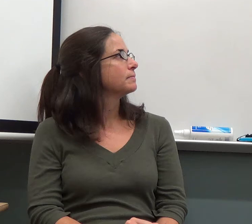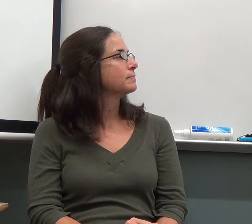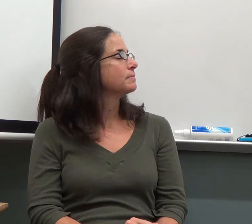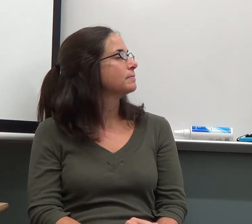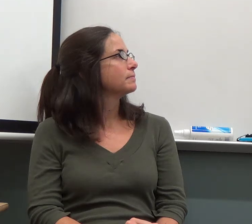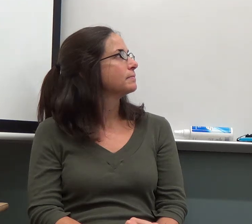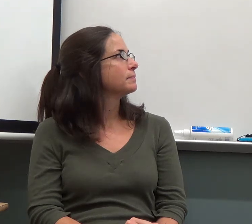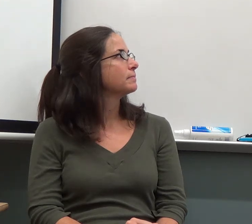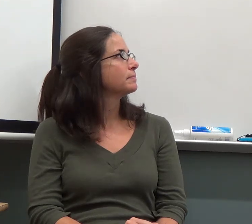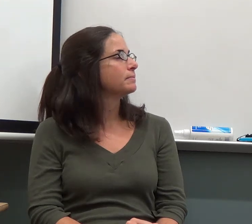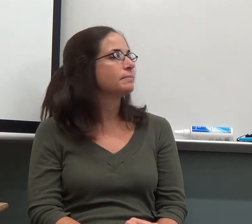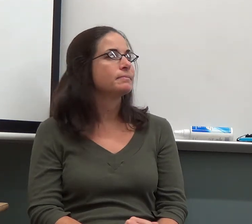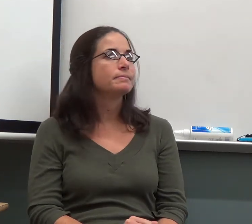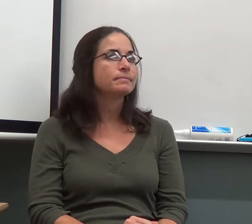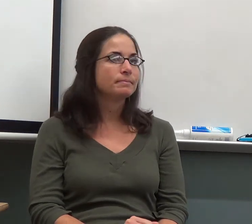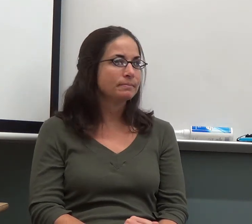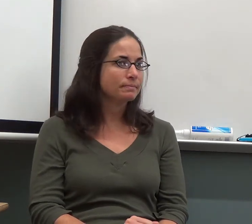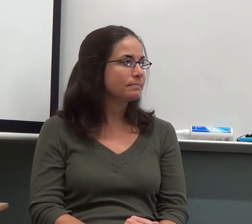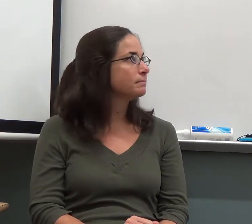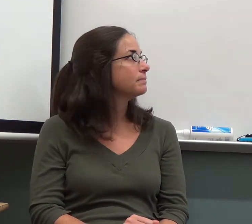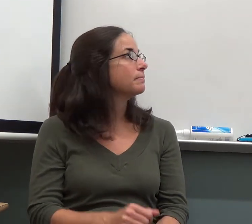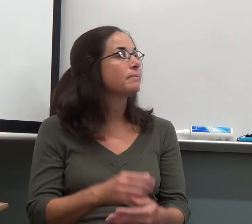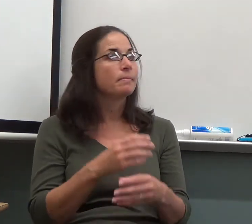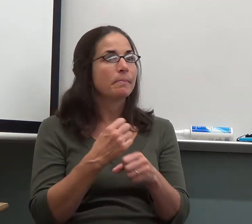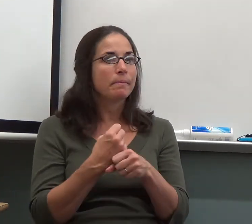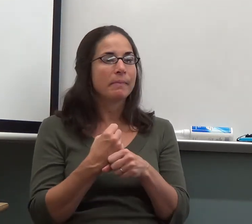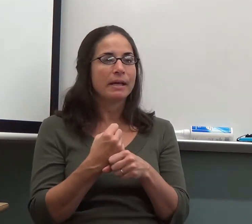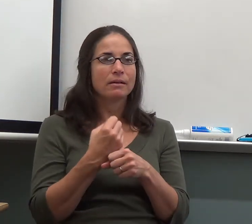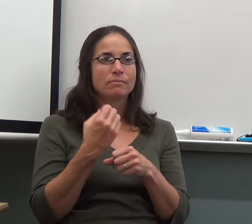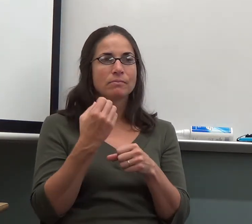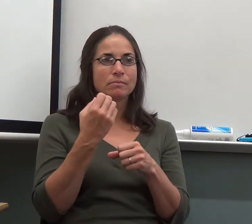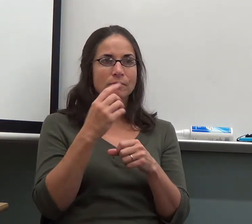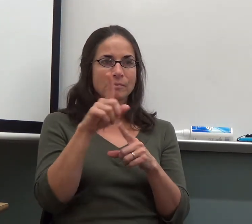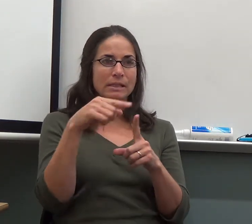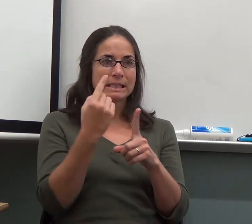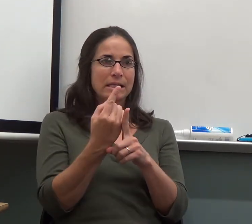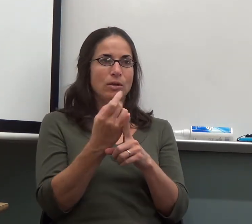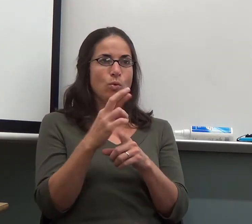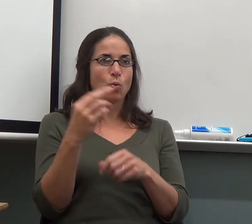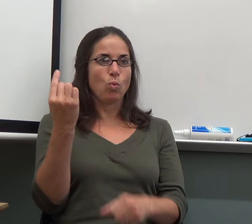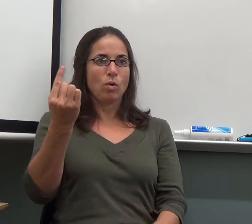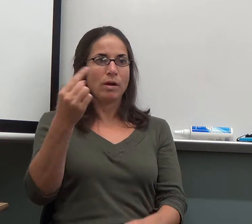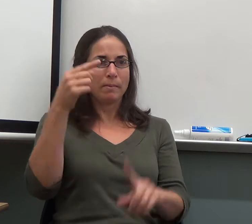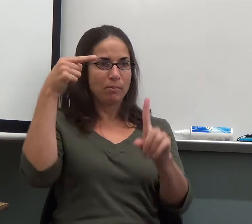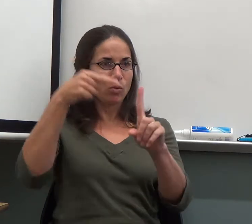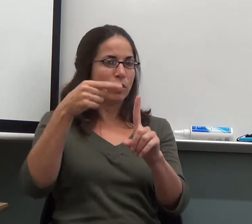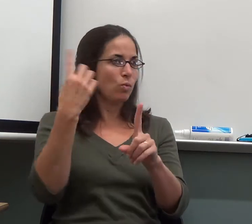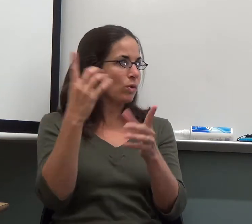or one point or statement.